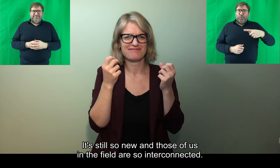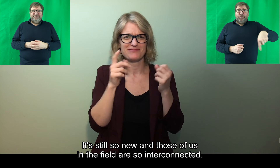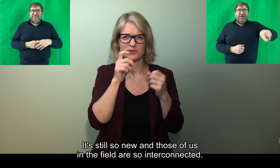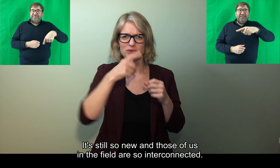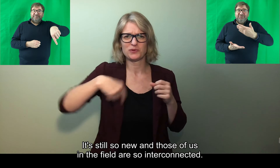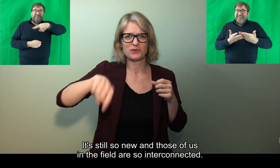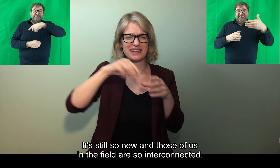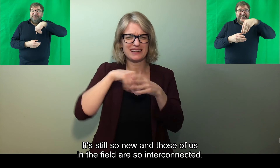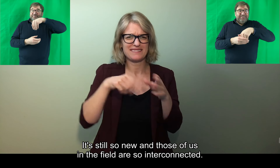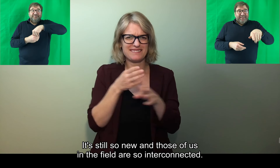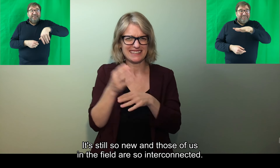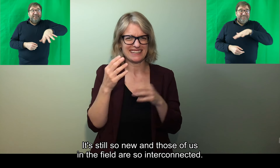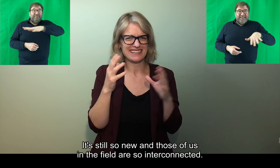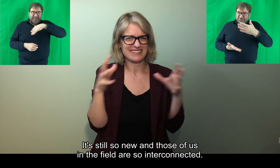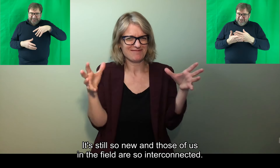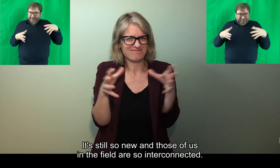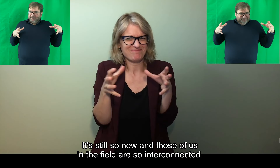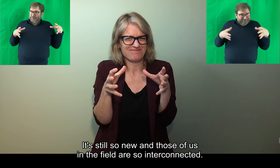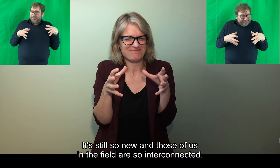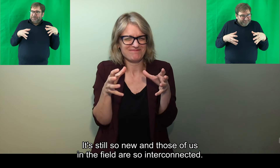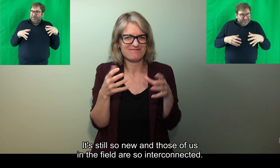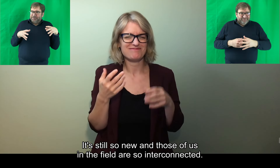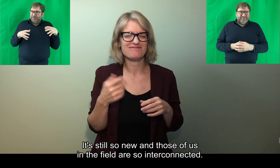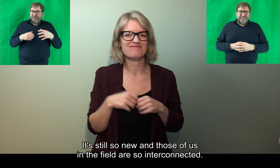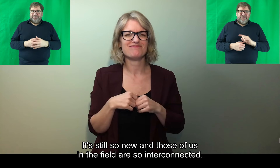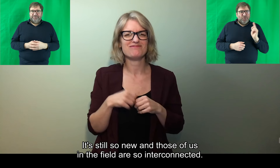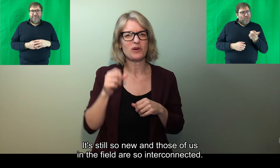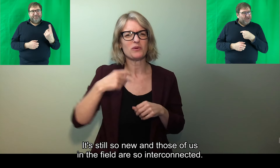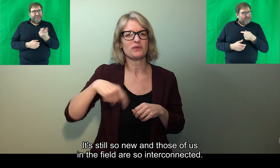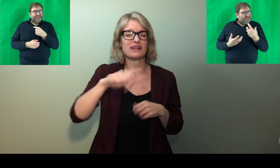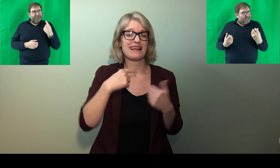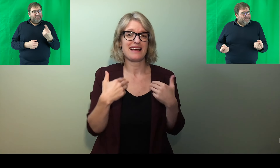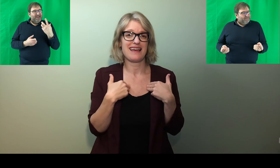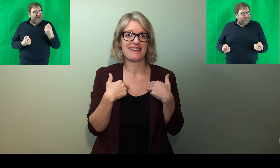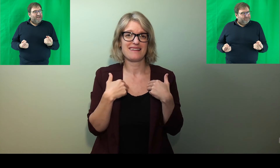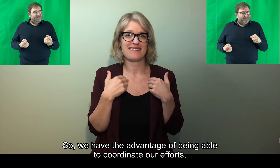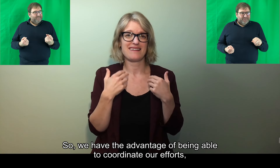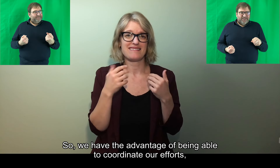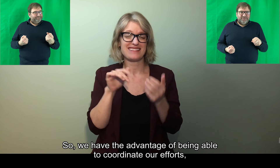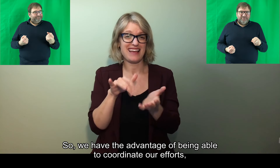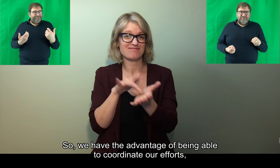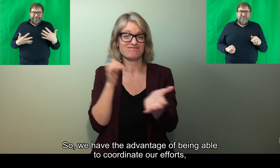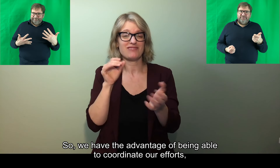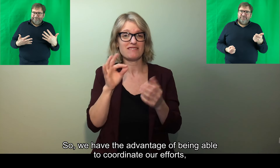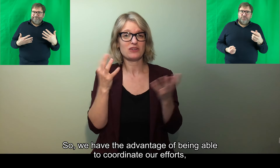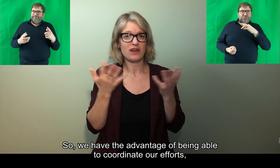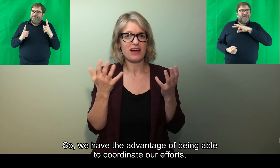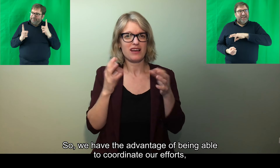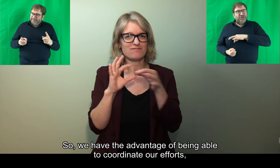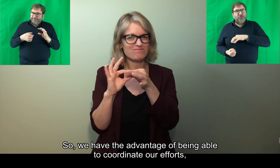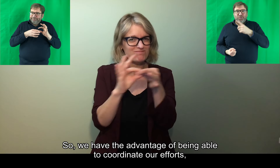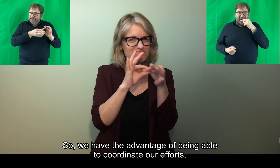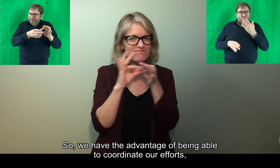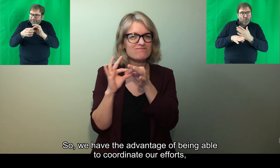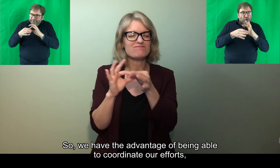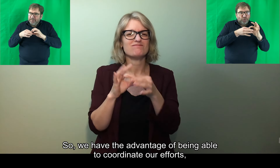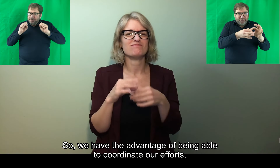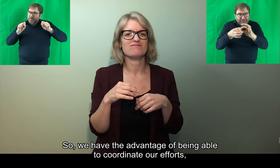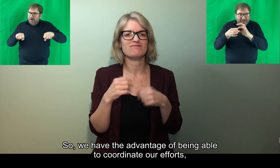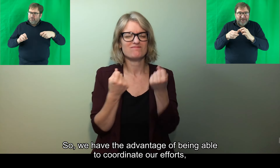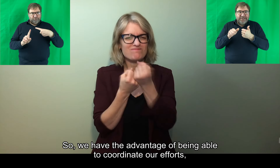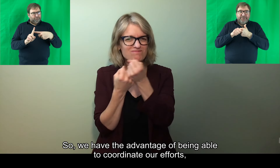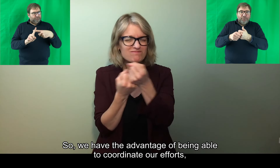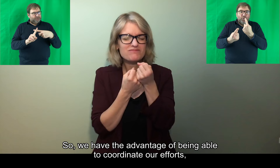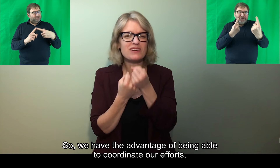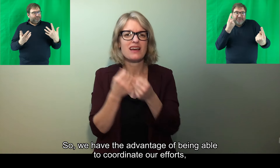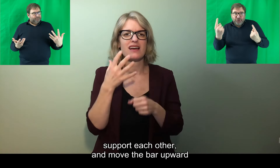new, and those of us in the field are so interconnected. So we have the advantage of being able